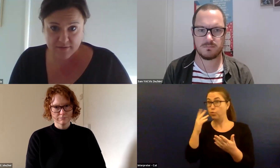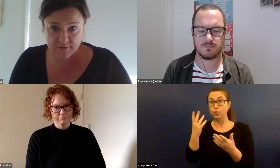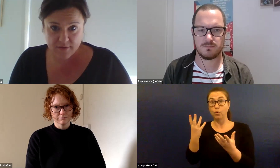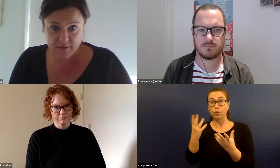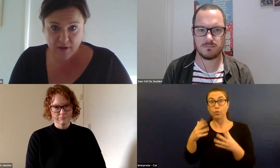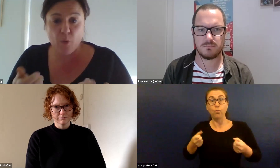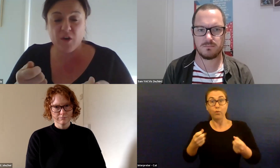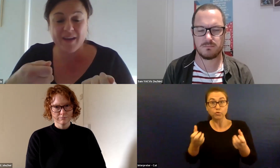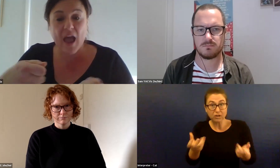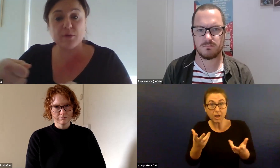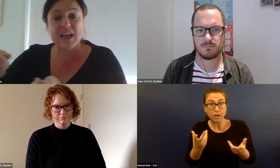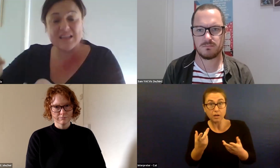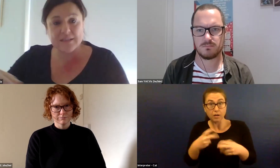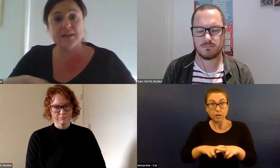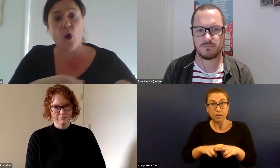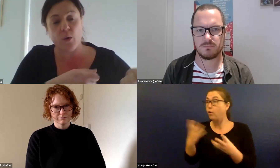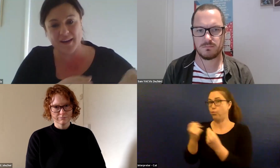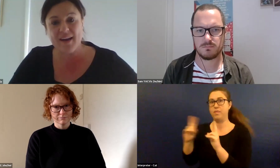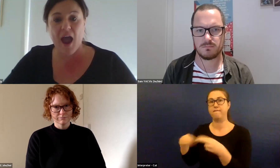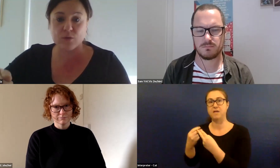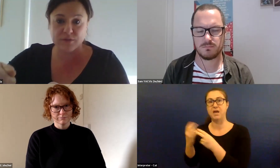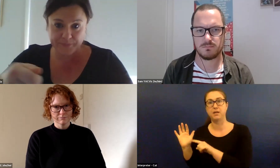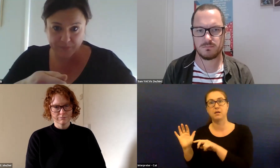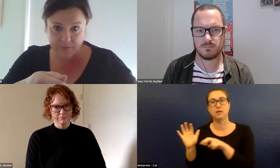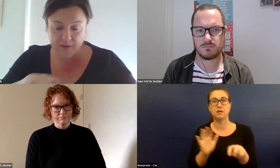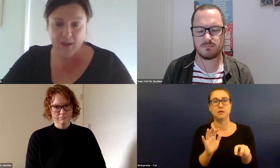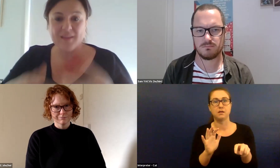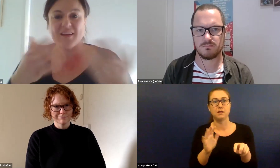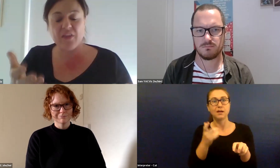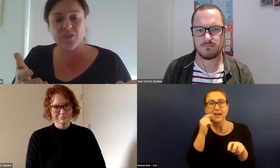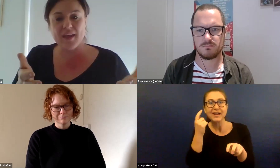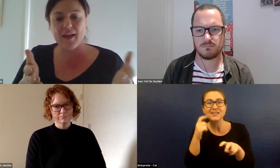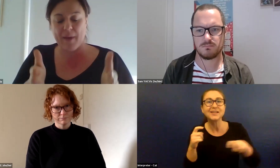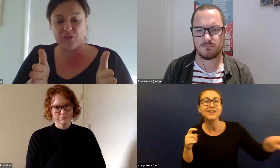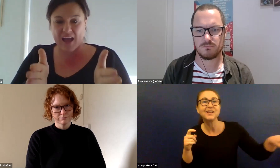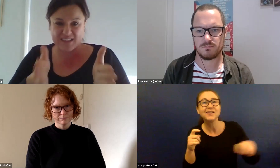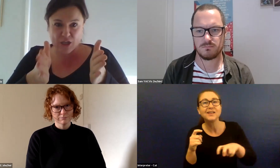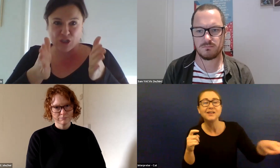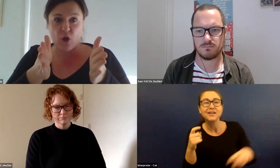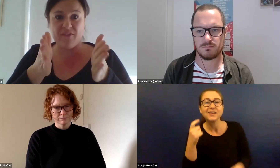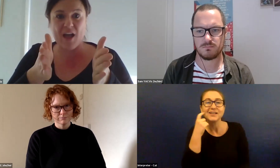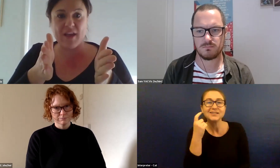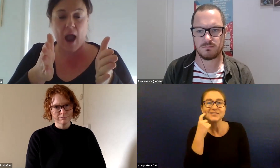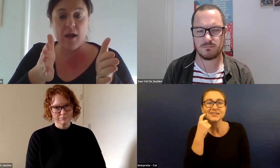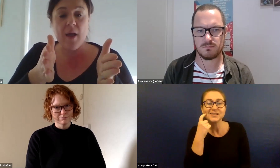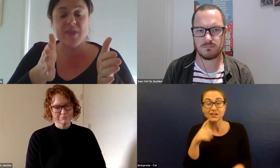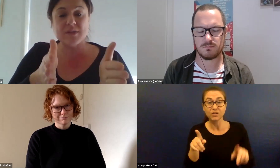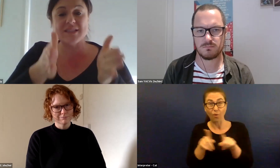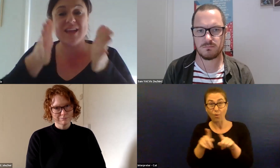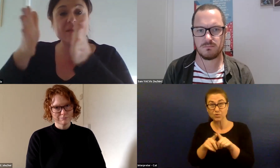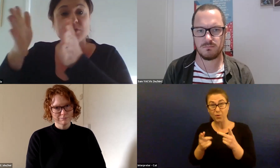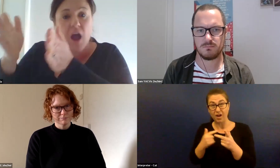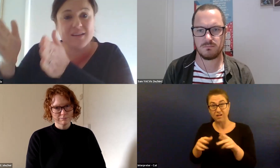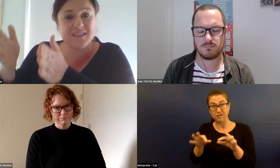families. They would have been able to easily go in and out. Another thing about that sectioned off area, there